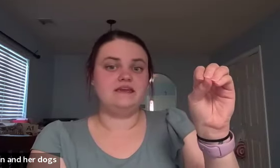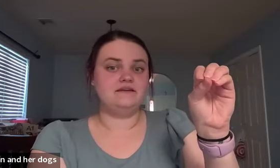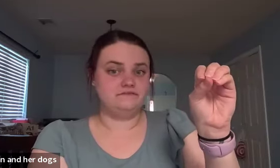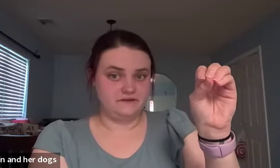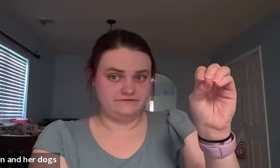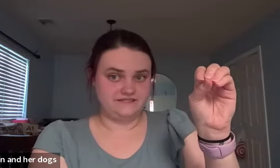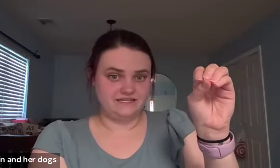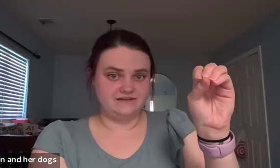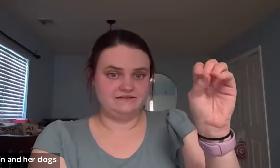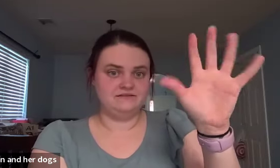Then 50.